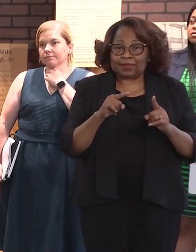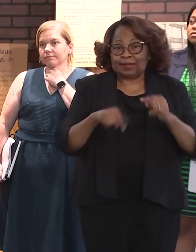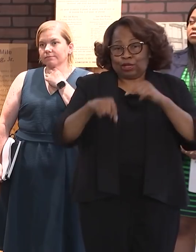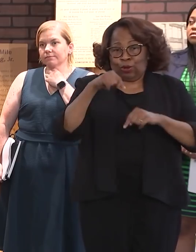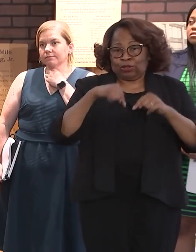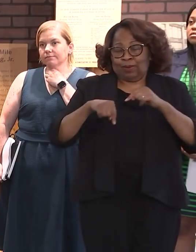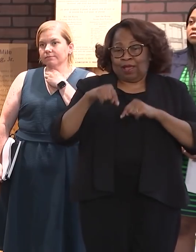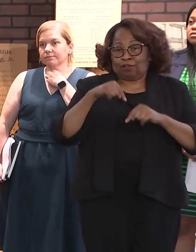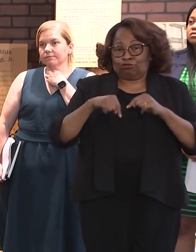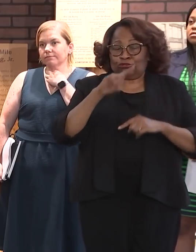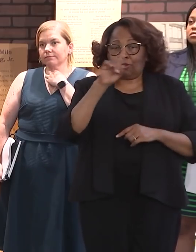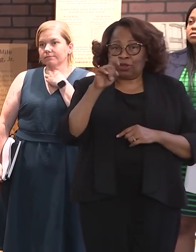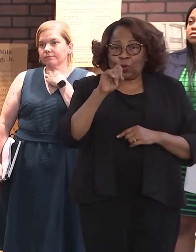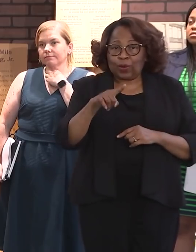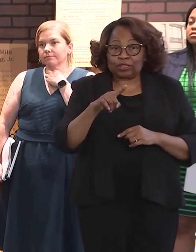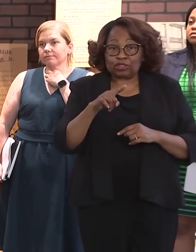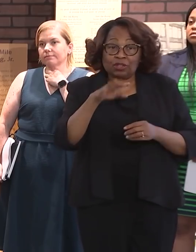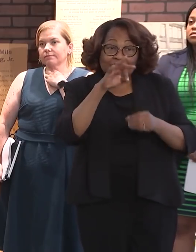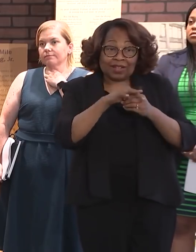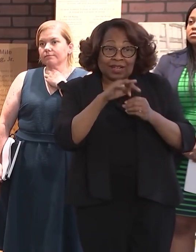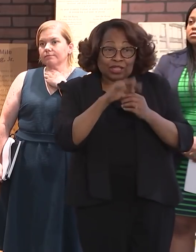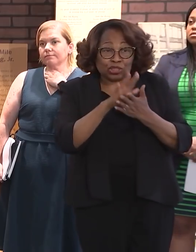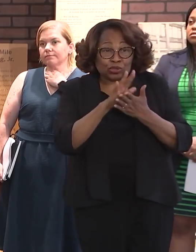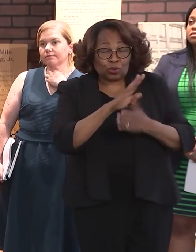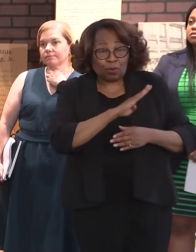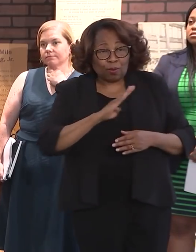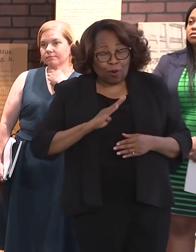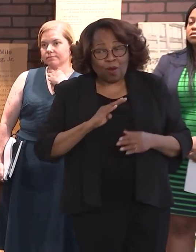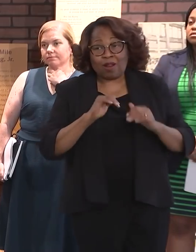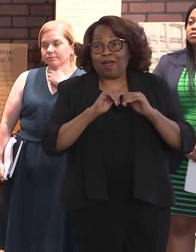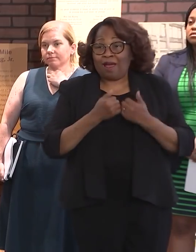back to this question of elected school board. How are we going to